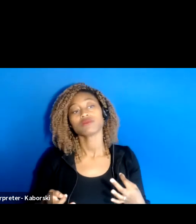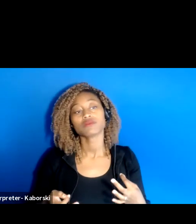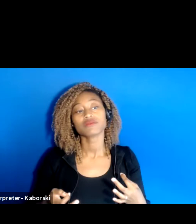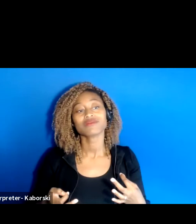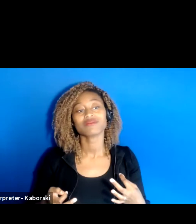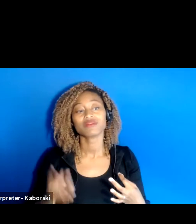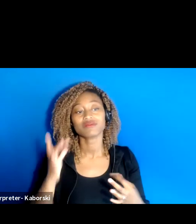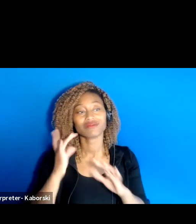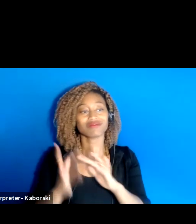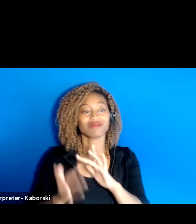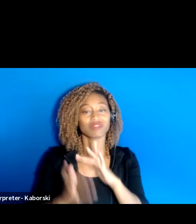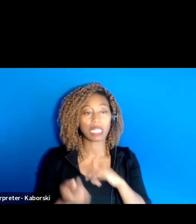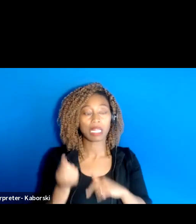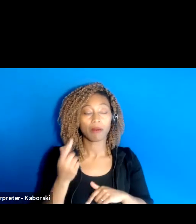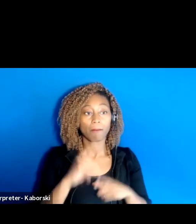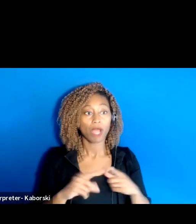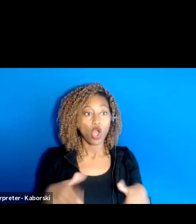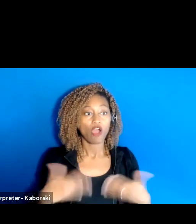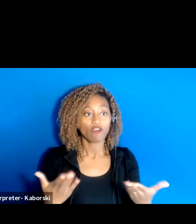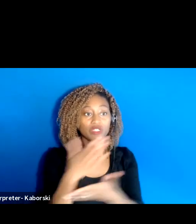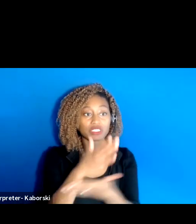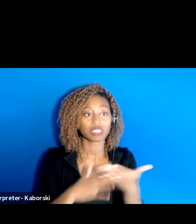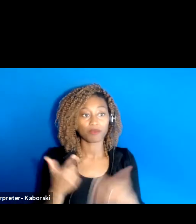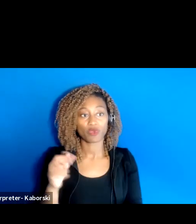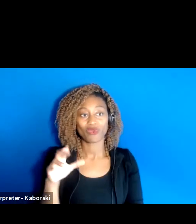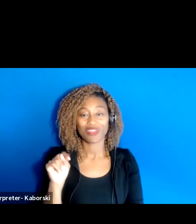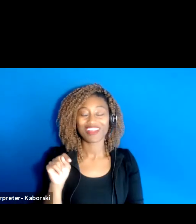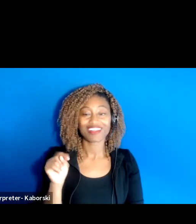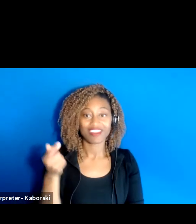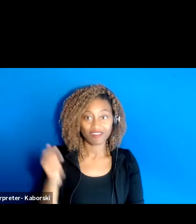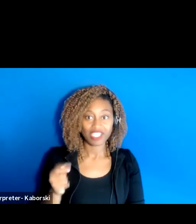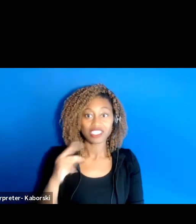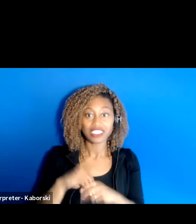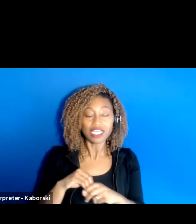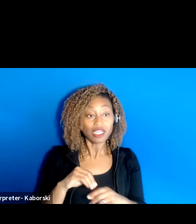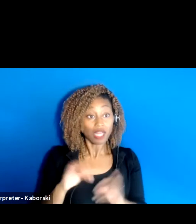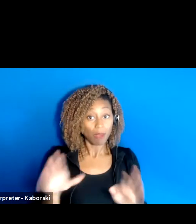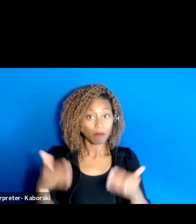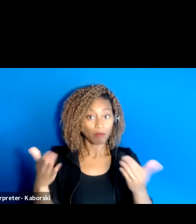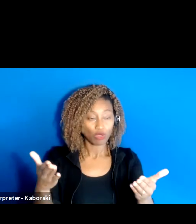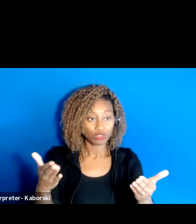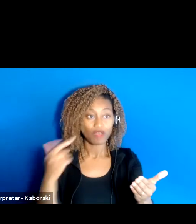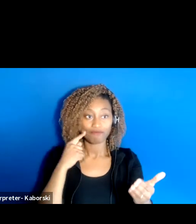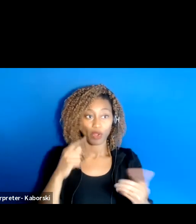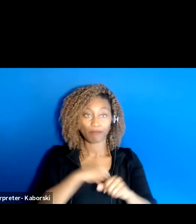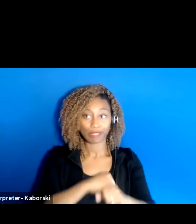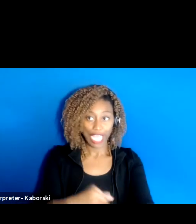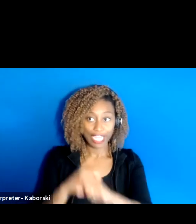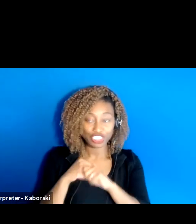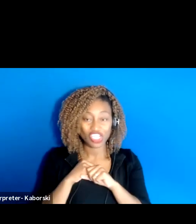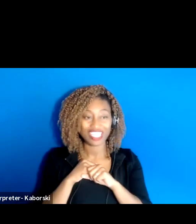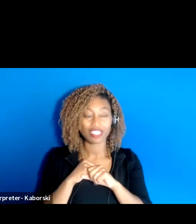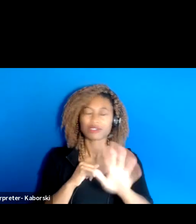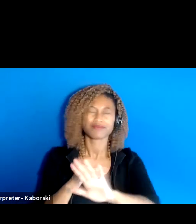offering up some grant funds in a proposal on protection, or